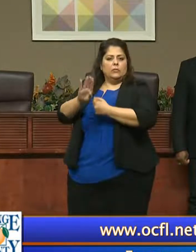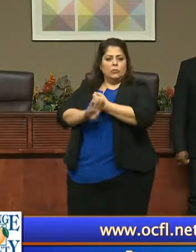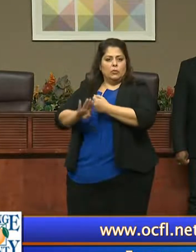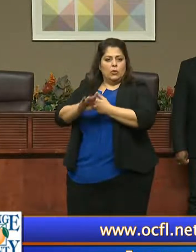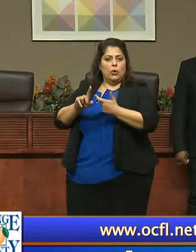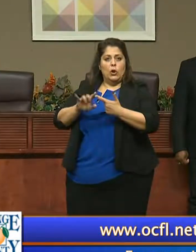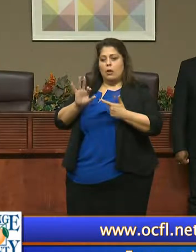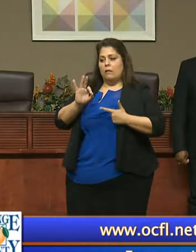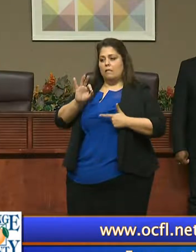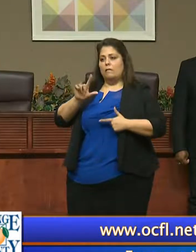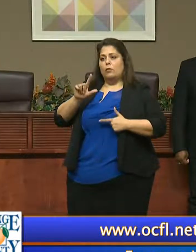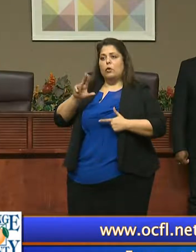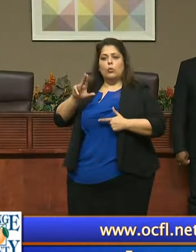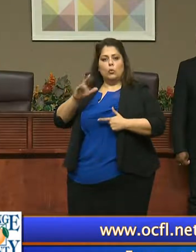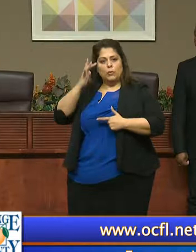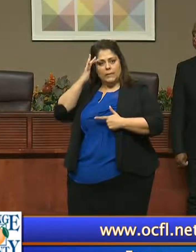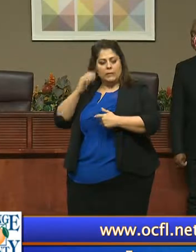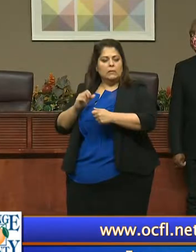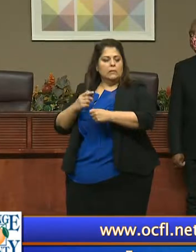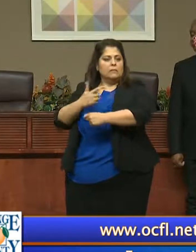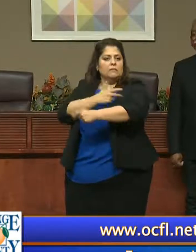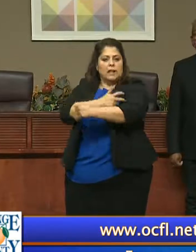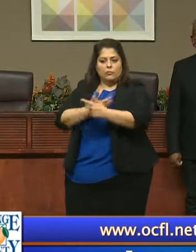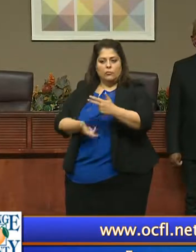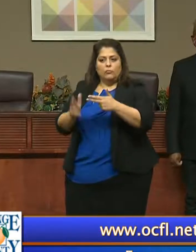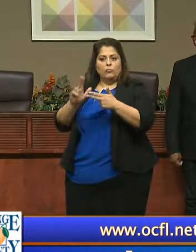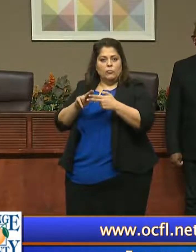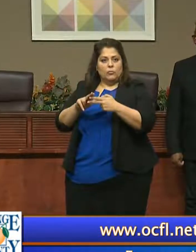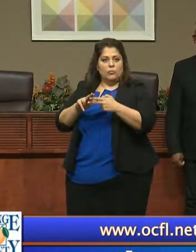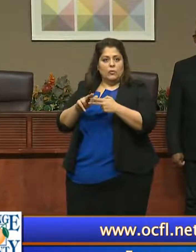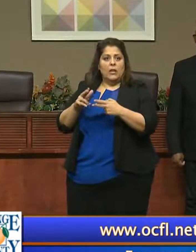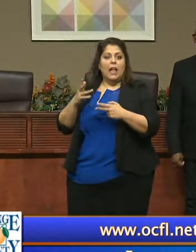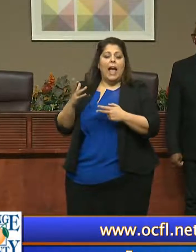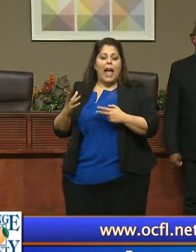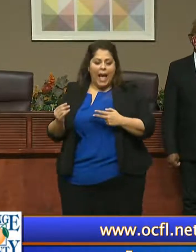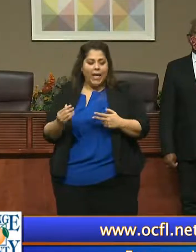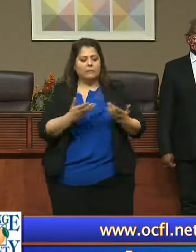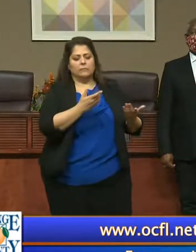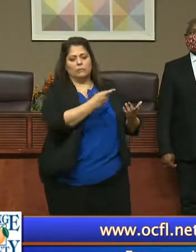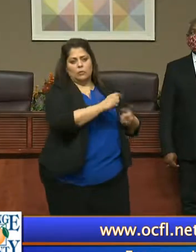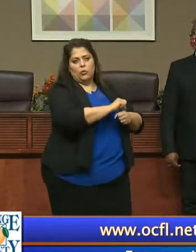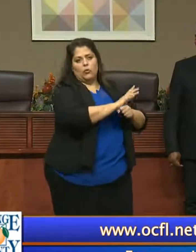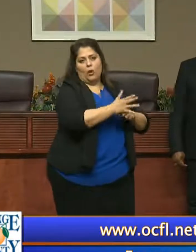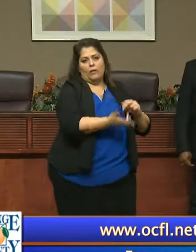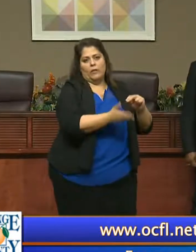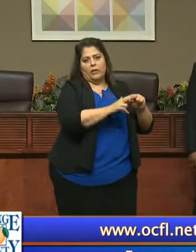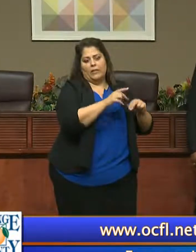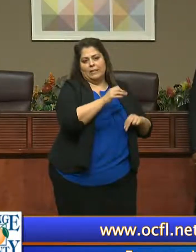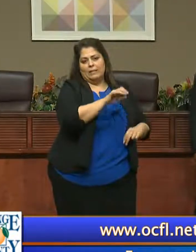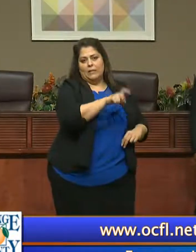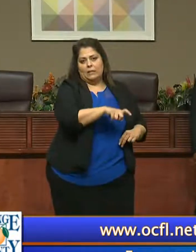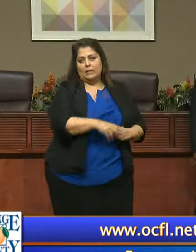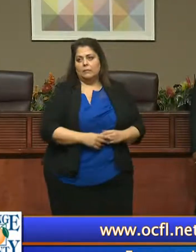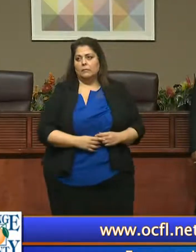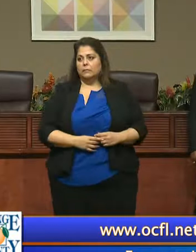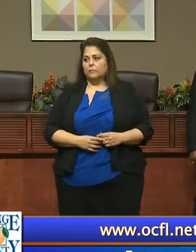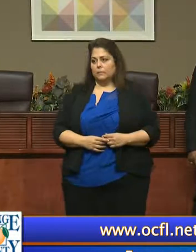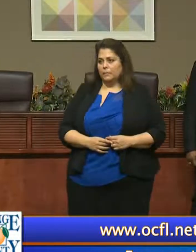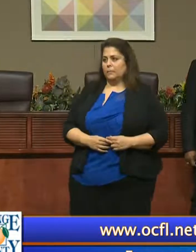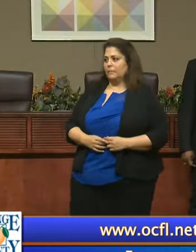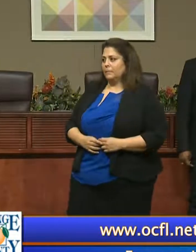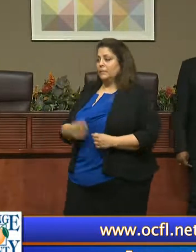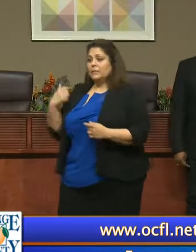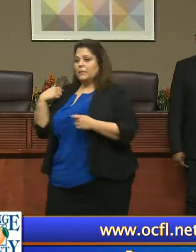vaccination, and if we have to, we will increase capacity for testing. Por aquí Michelle Félix de Telemundo